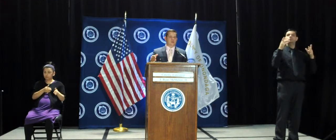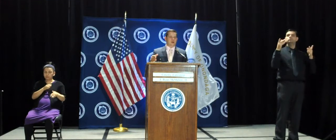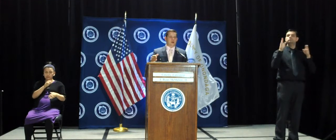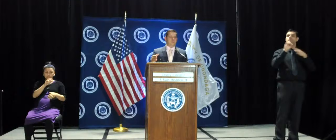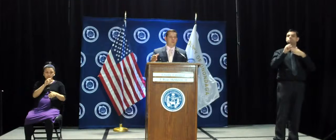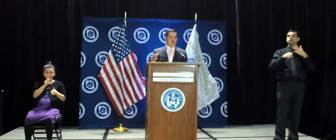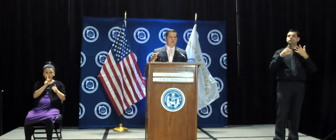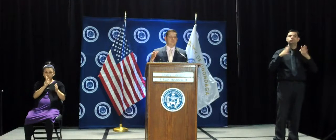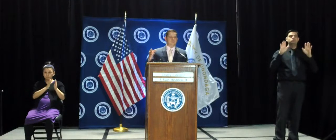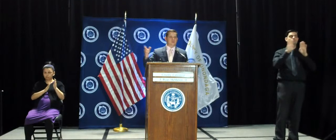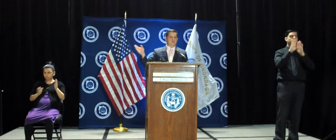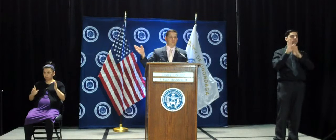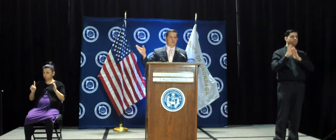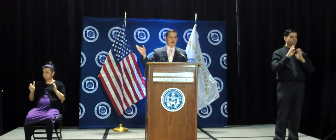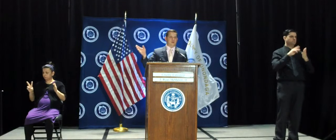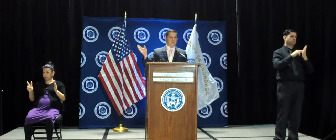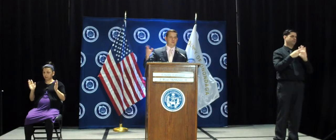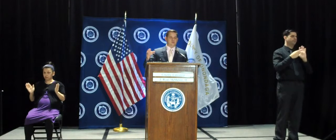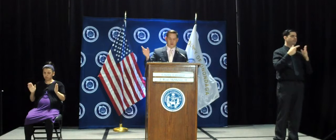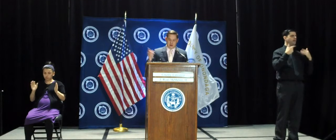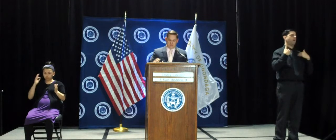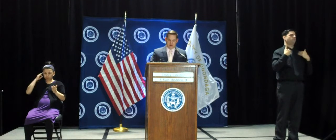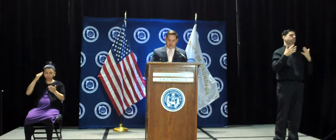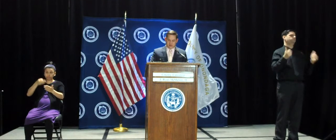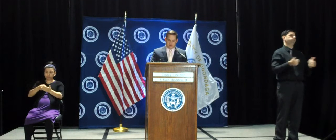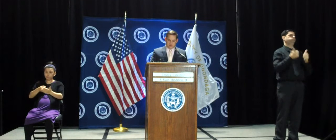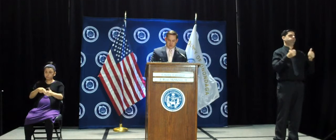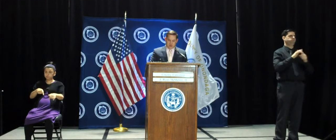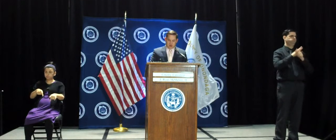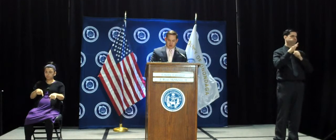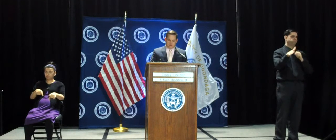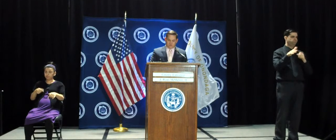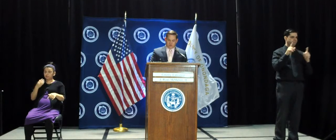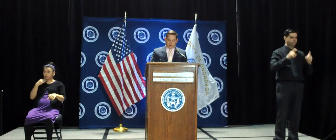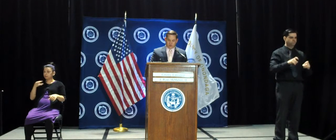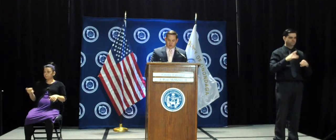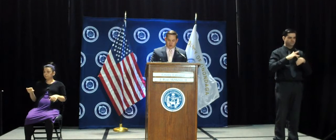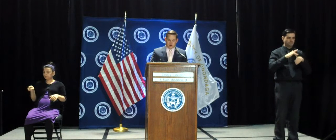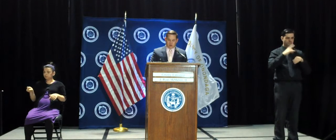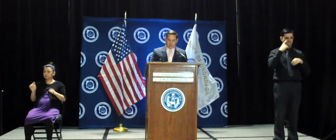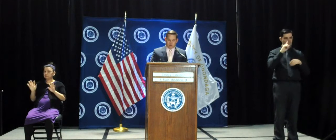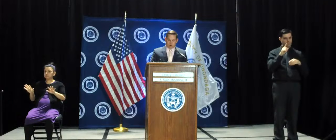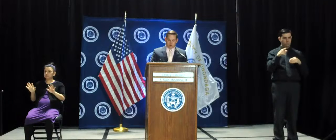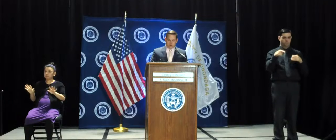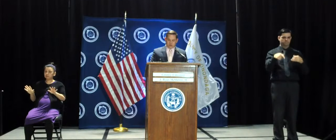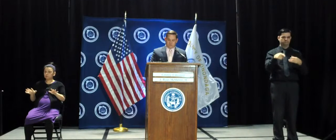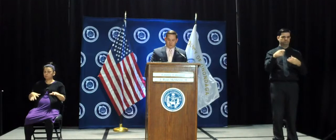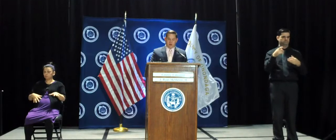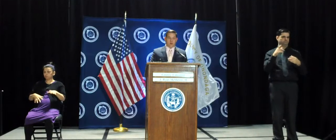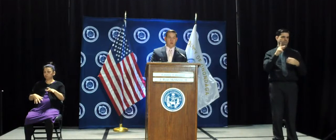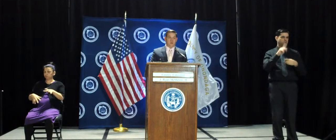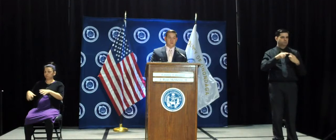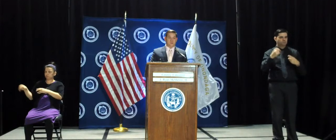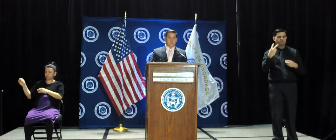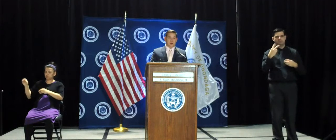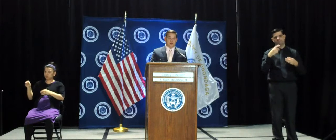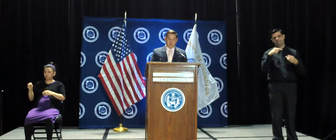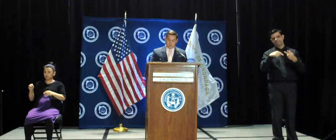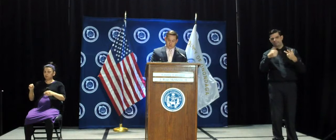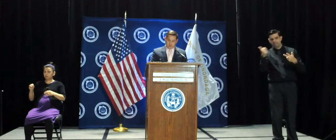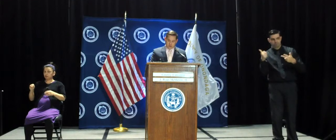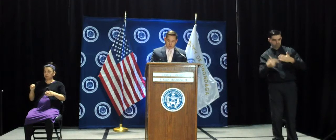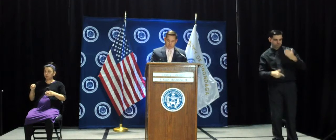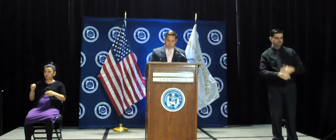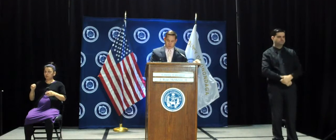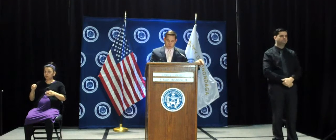Thanksgiving, but the colleges are not back. For our other partnership for all other